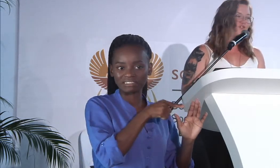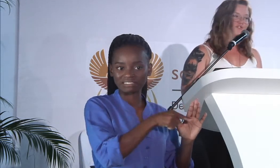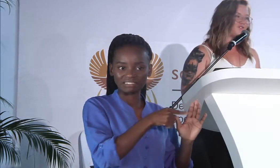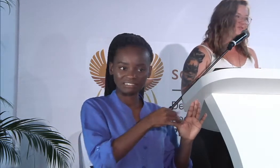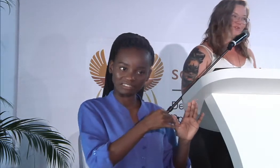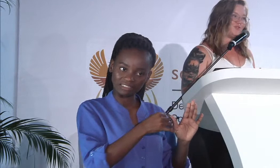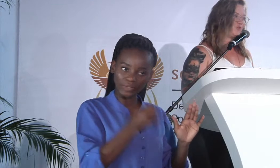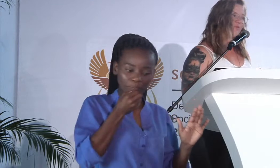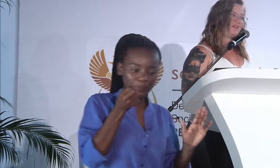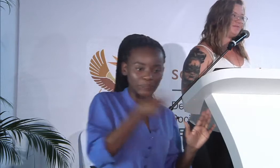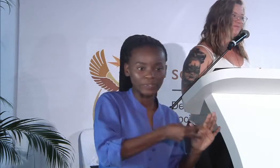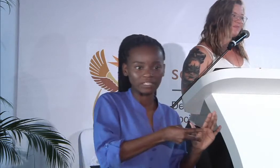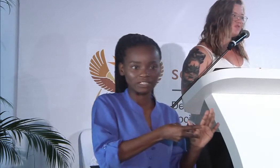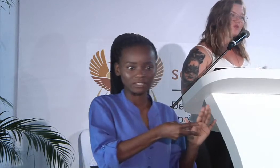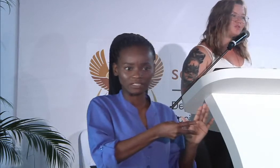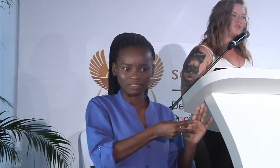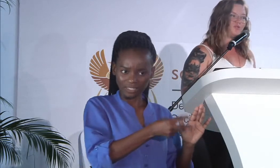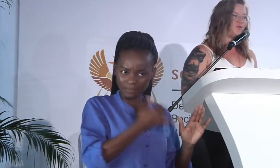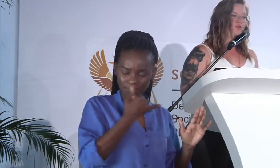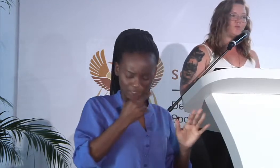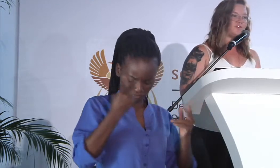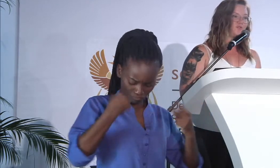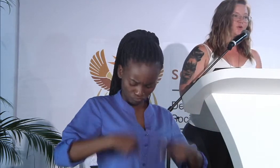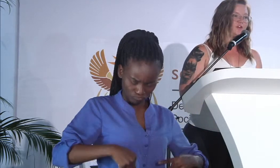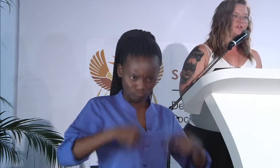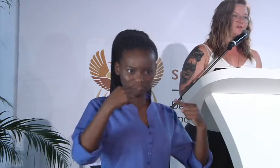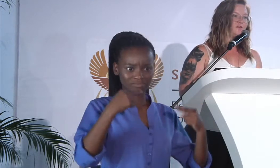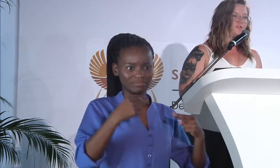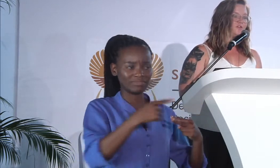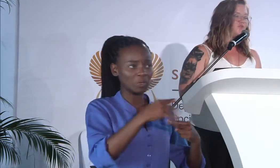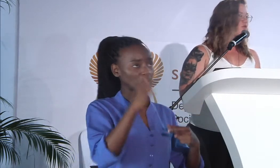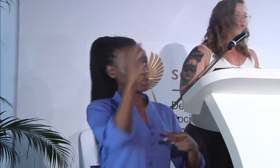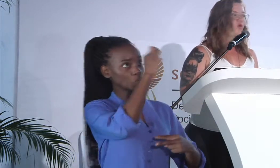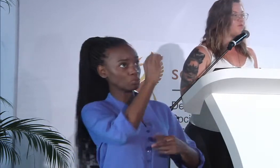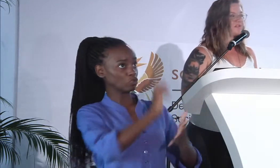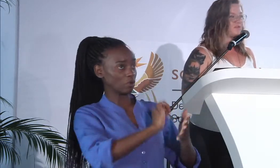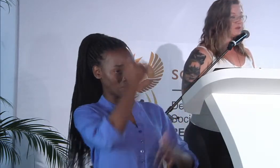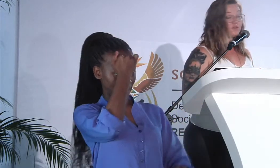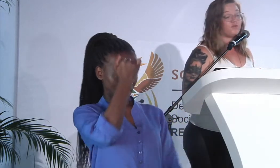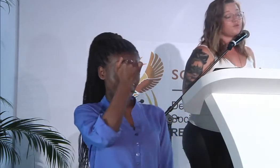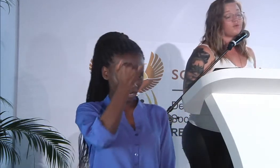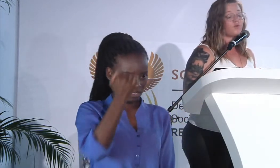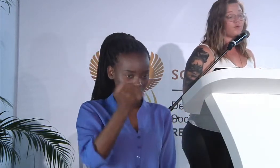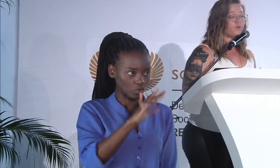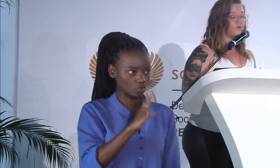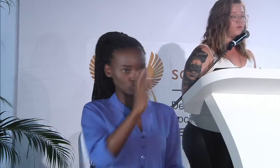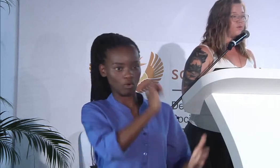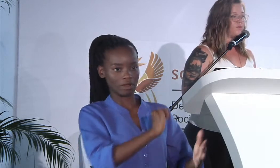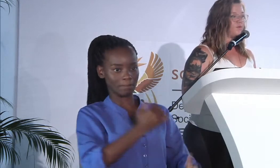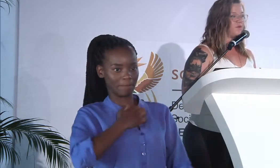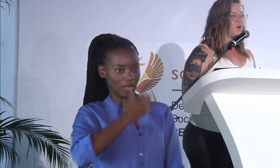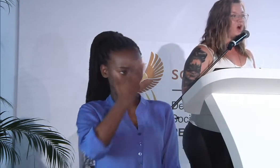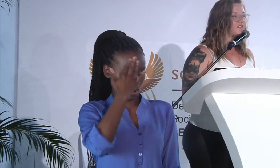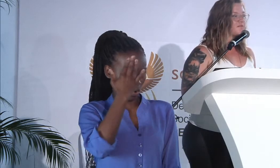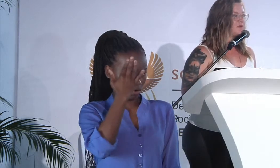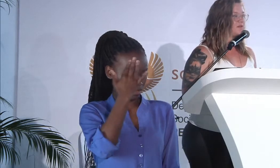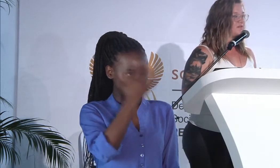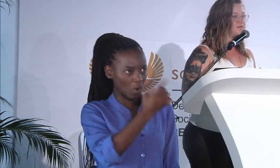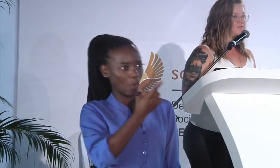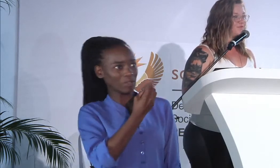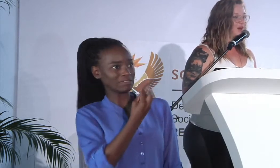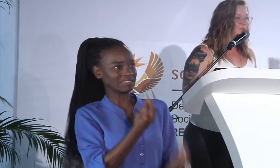Don't assume you know me, and don't assume you know my story. Don't call me something if you don't know. Ask